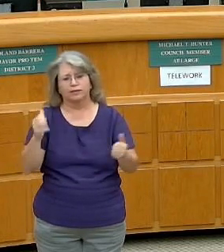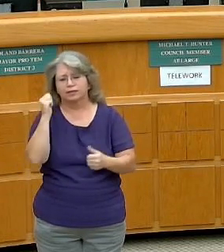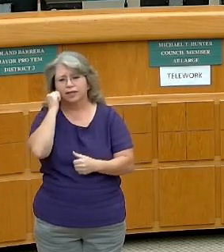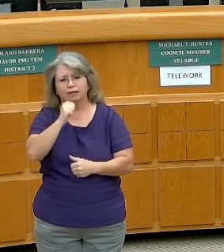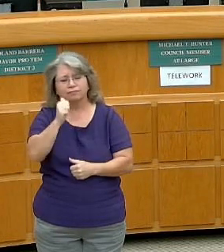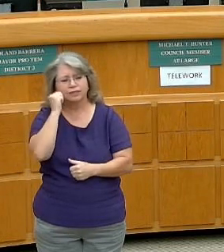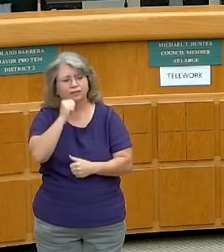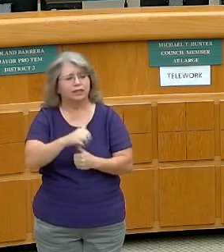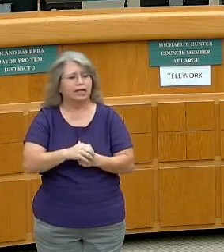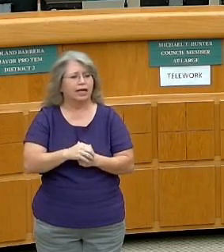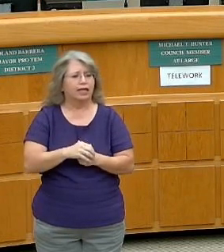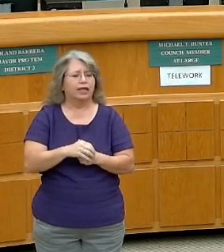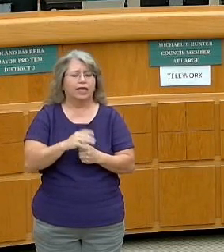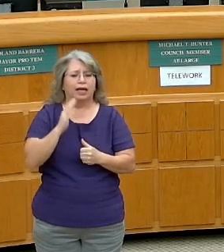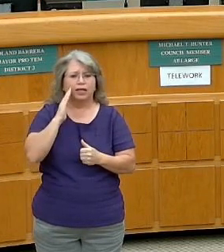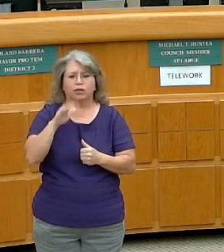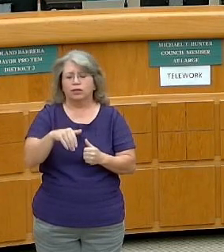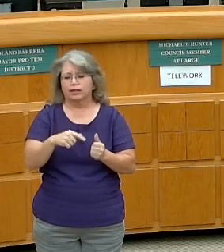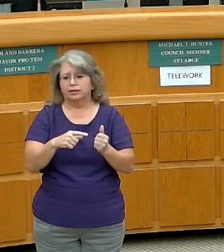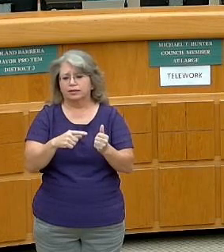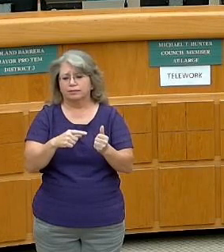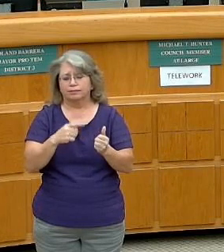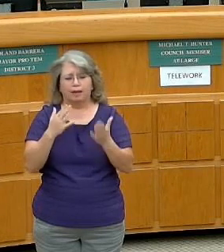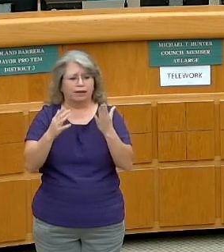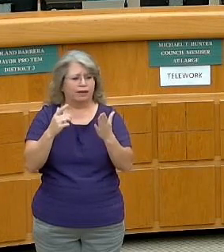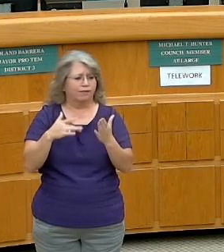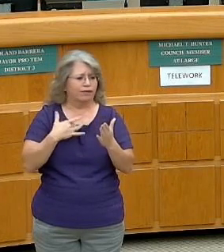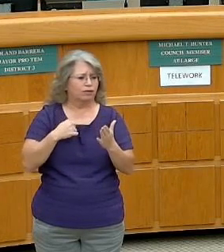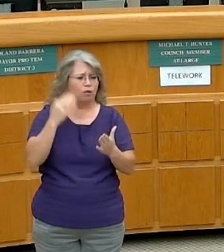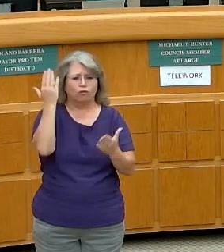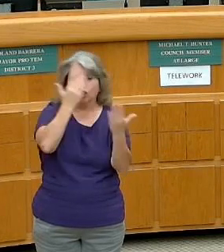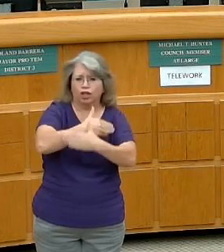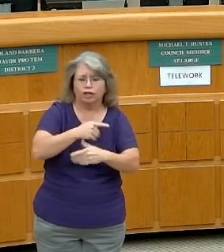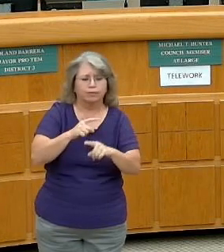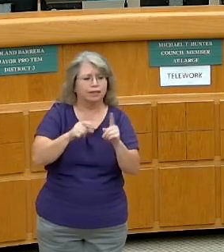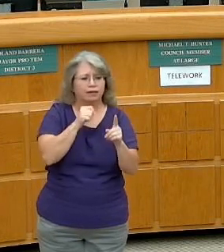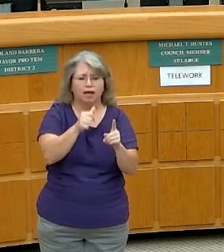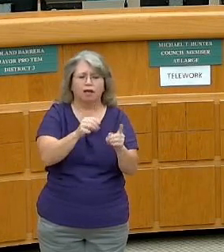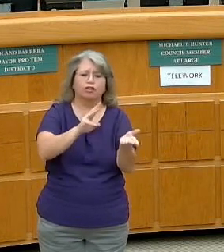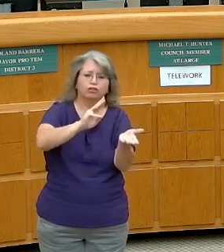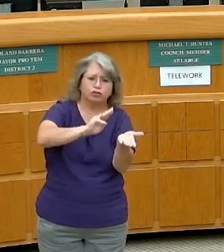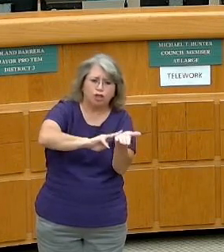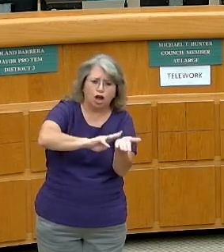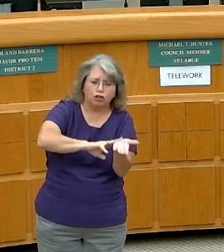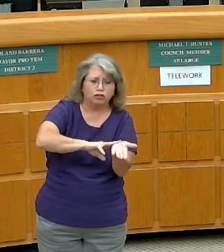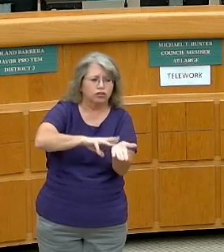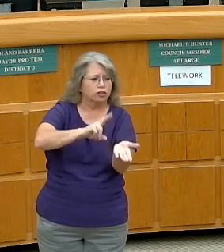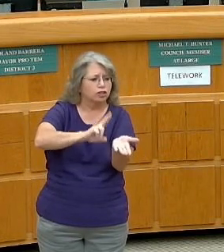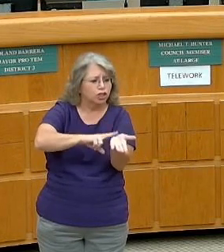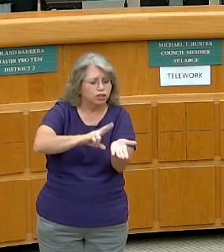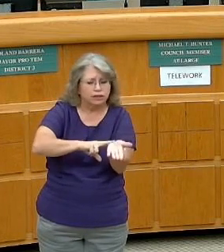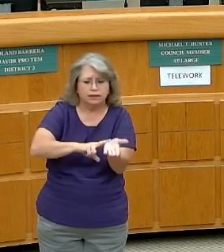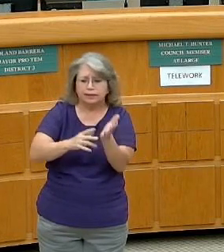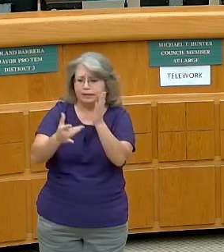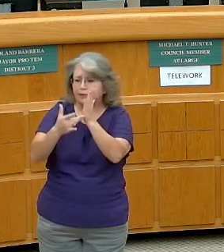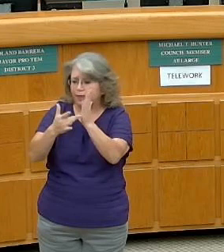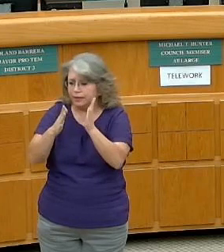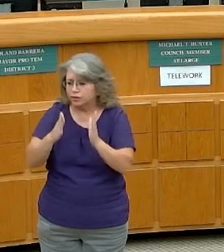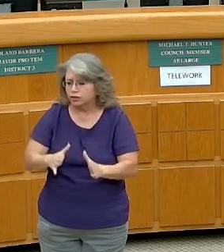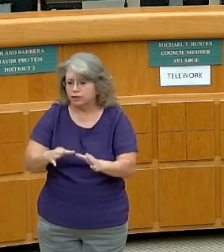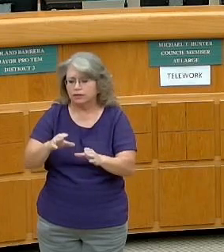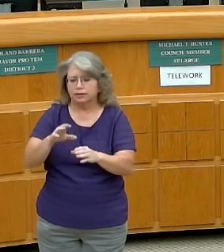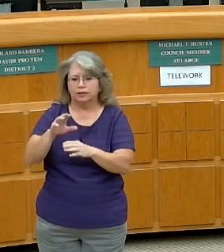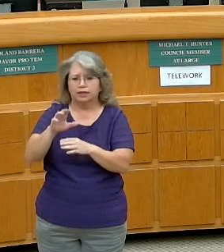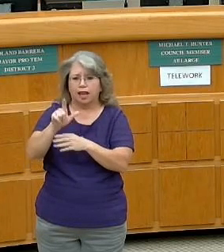not intentionally, we just get busy. But the doctors, the nurses, the technicians, the testers, the people